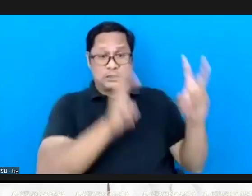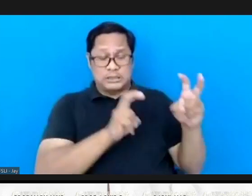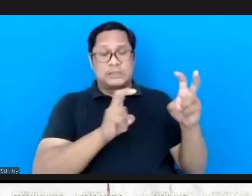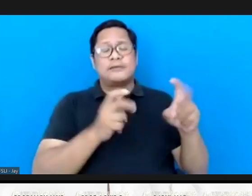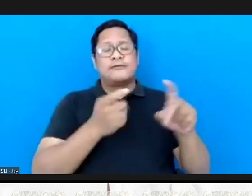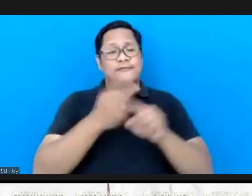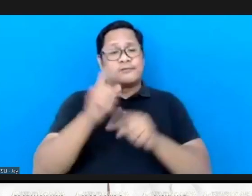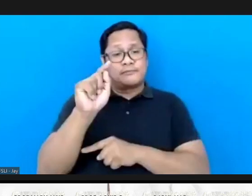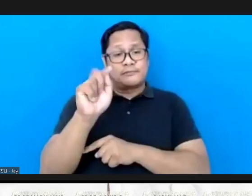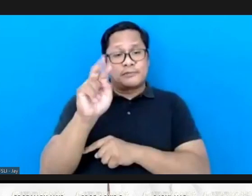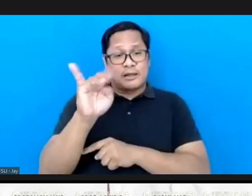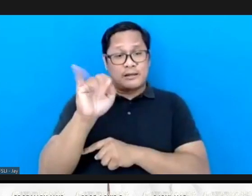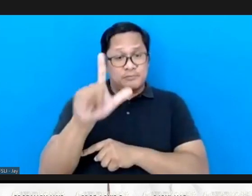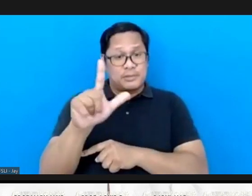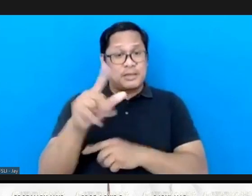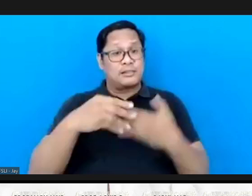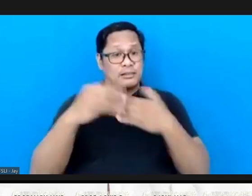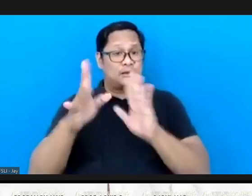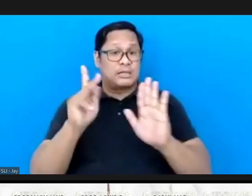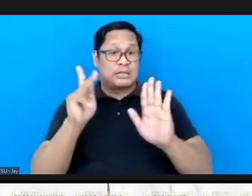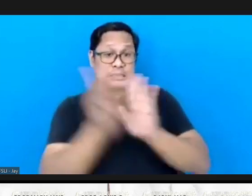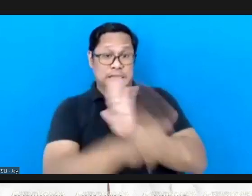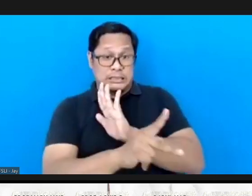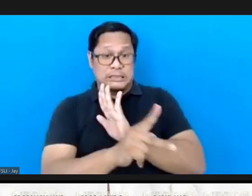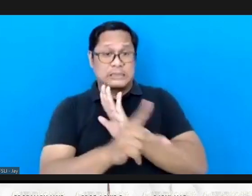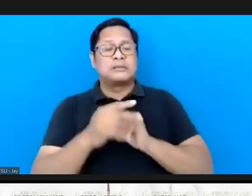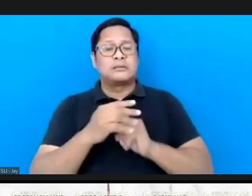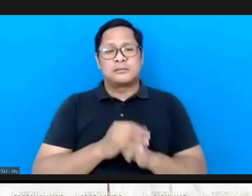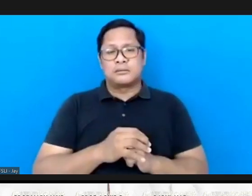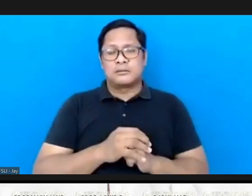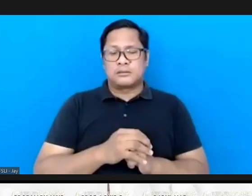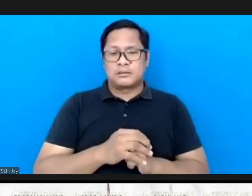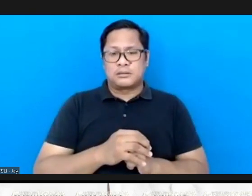leader na pinaslang nung